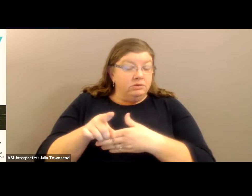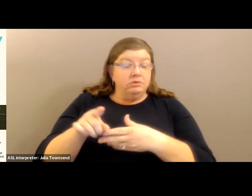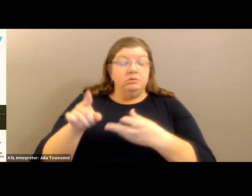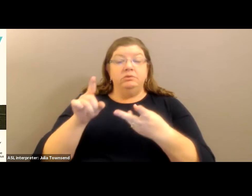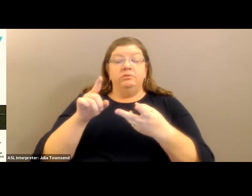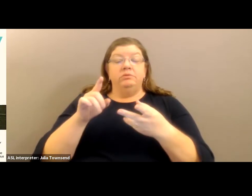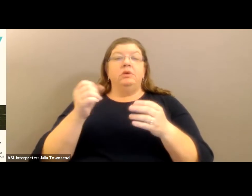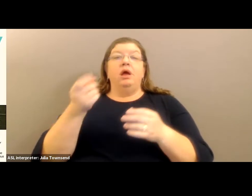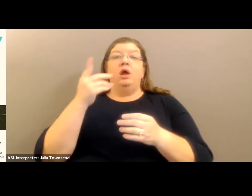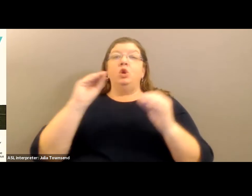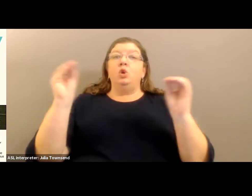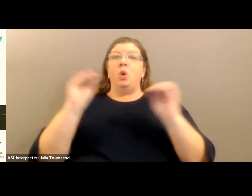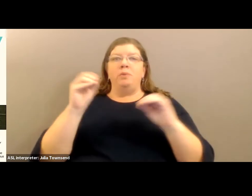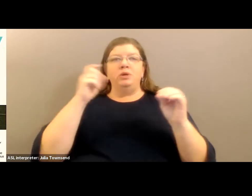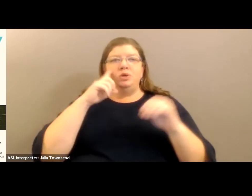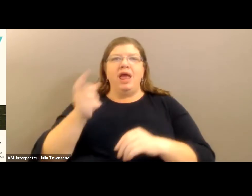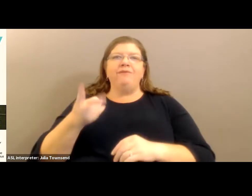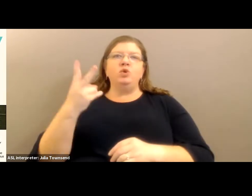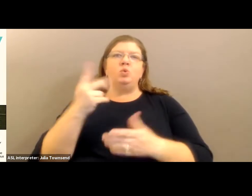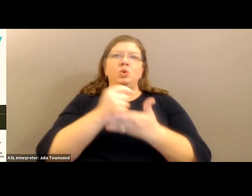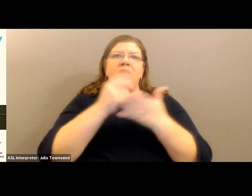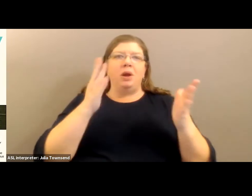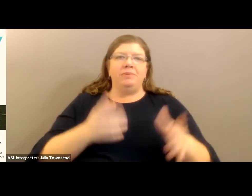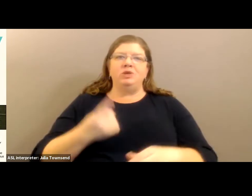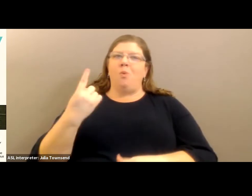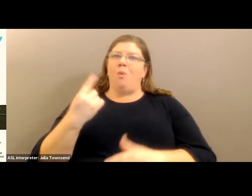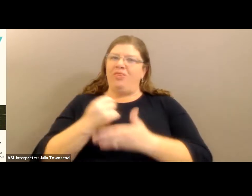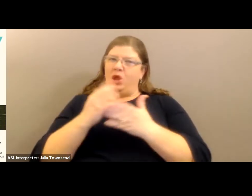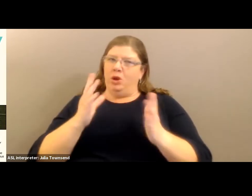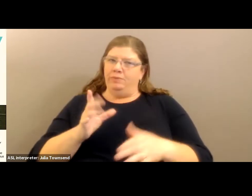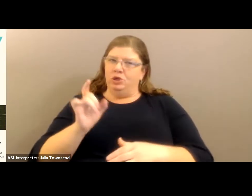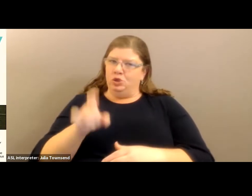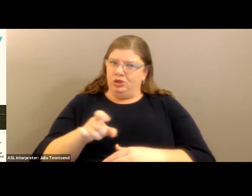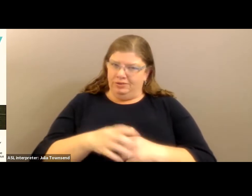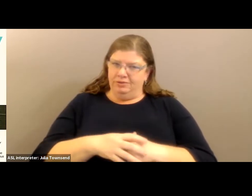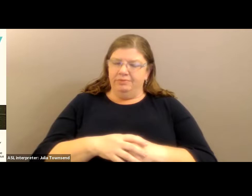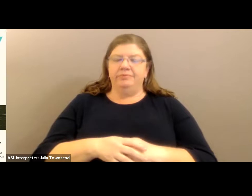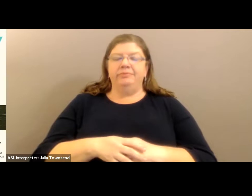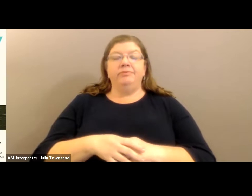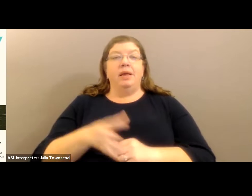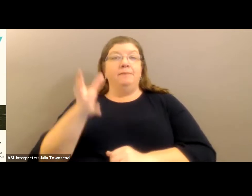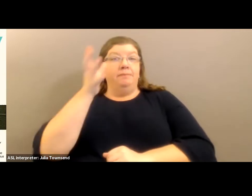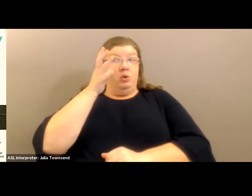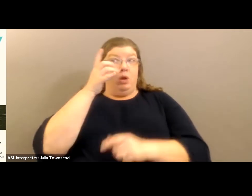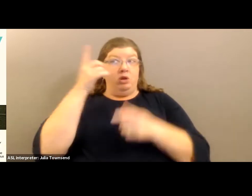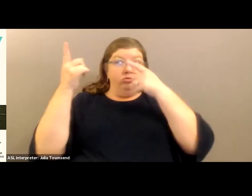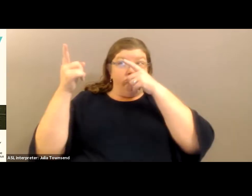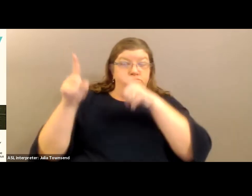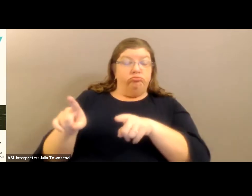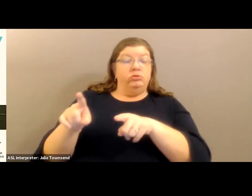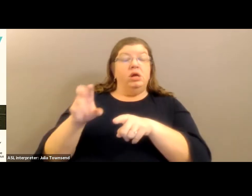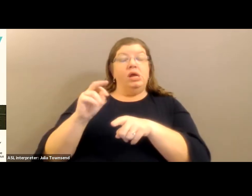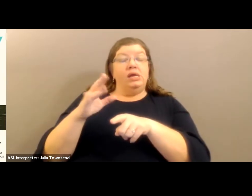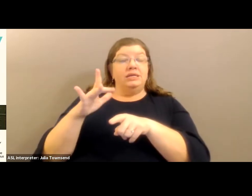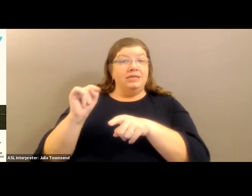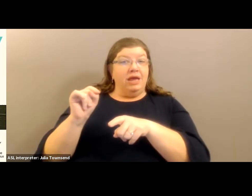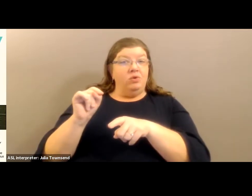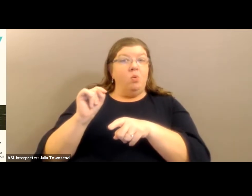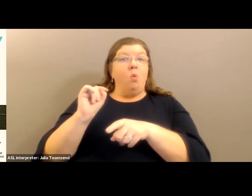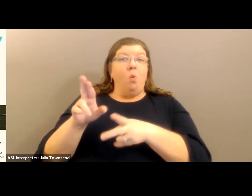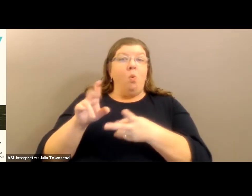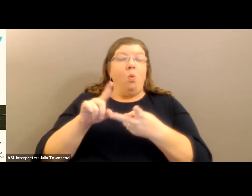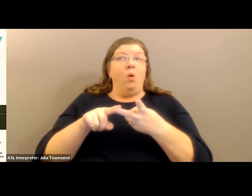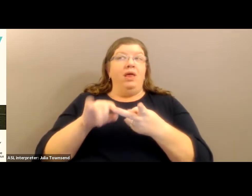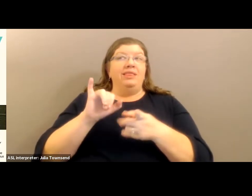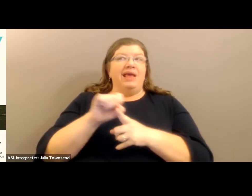No one should have two therapists. You have one therapist. Do we have parental consent, or is it a situation where it wouldn't be safe to